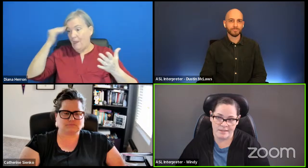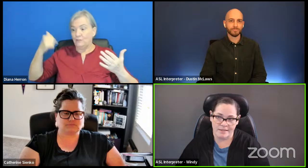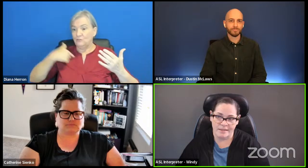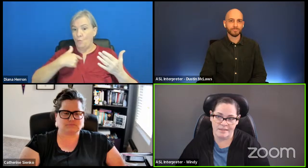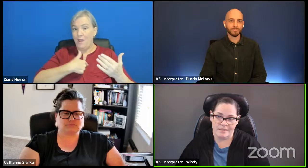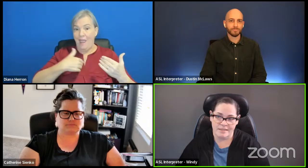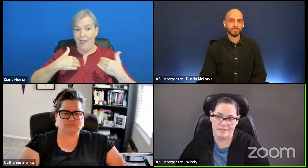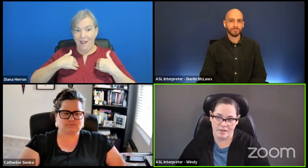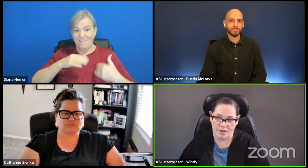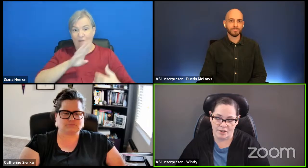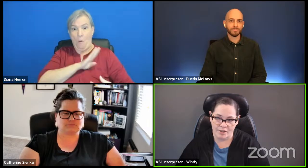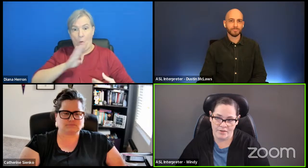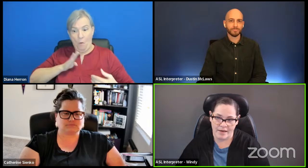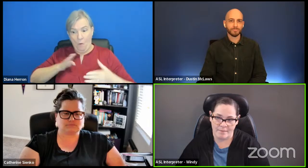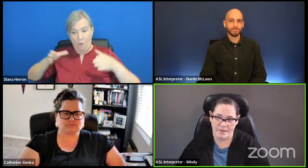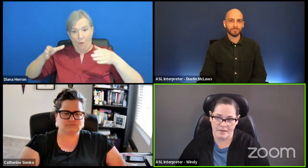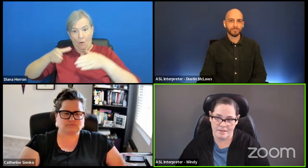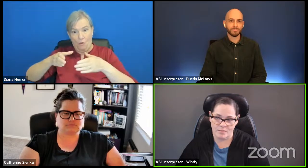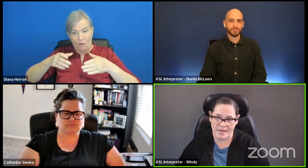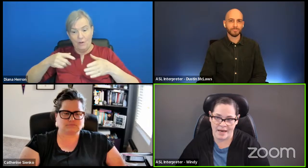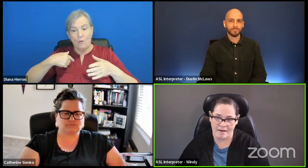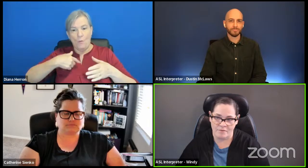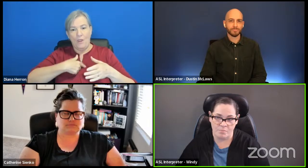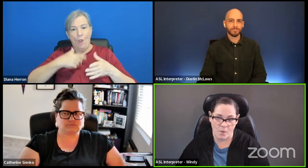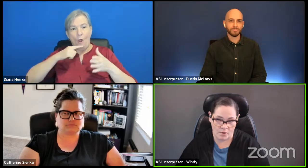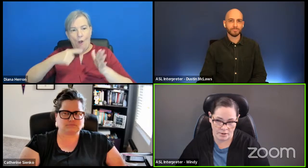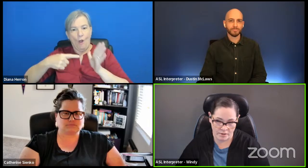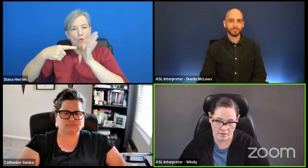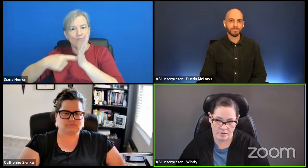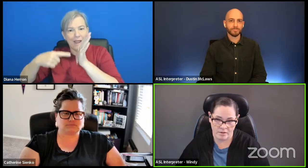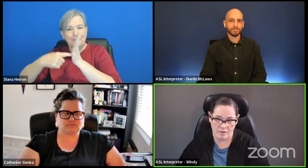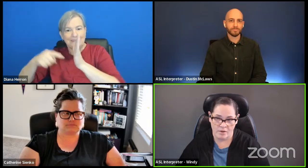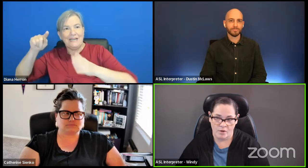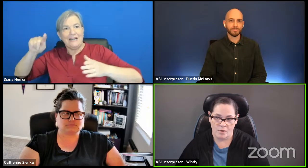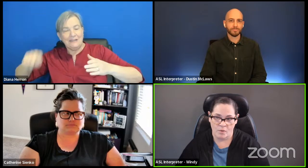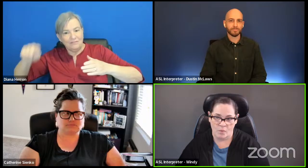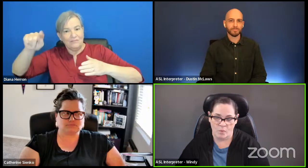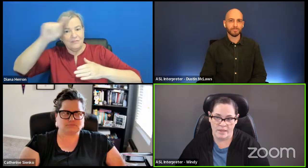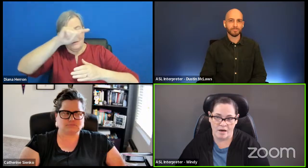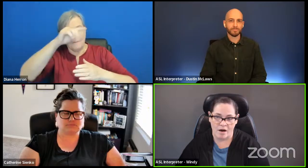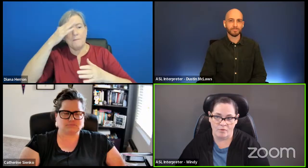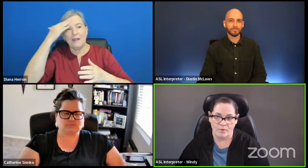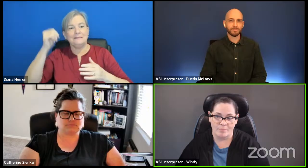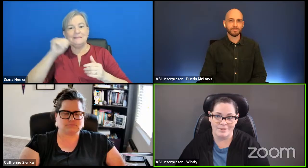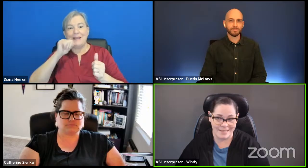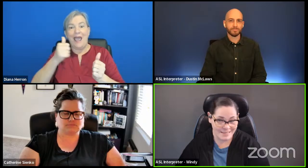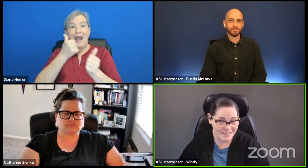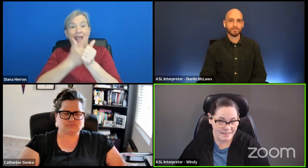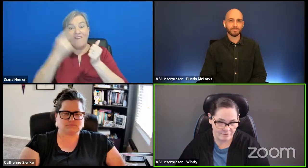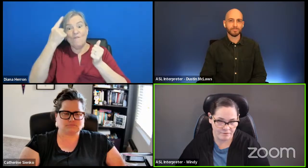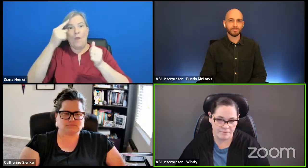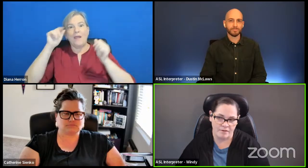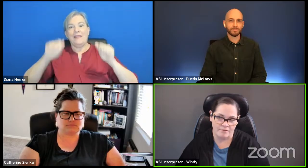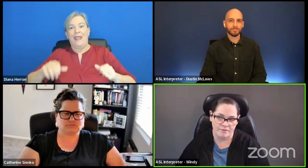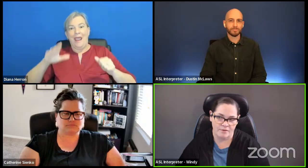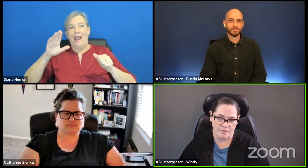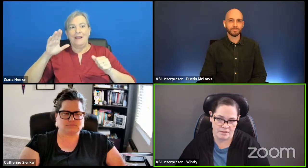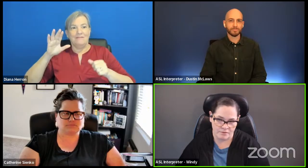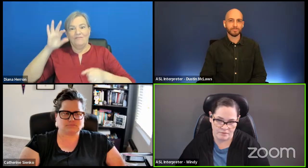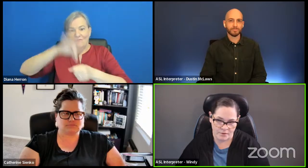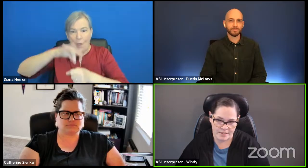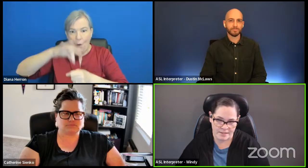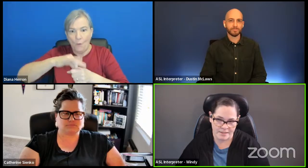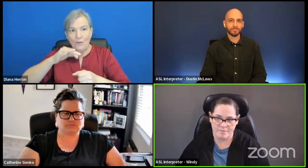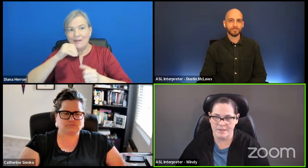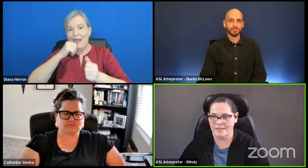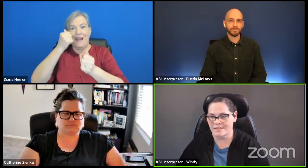Does the agency consider that because we have a board, we are representative of